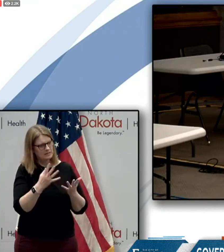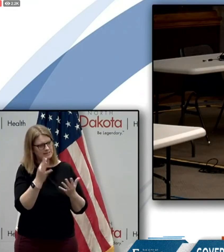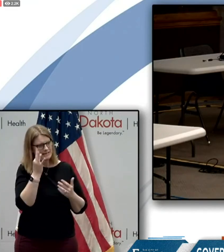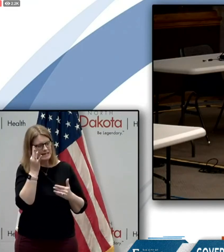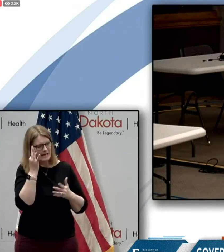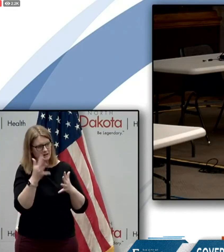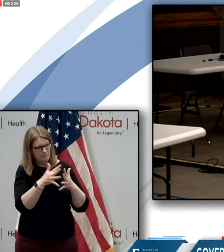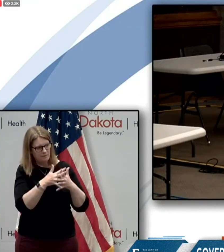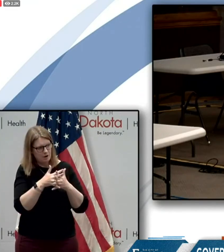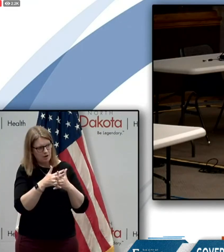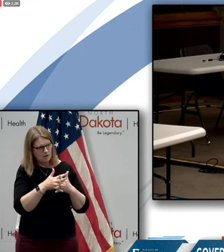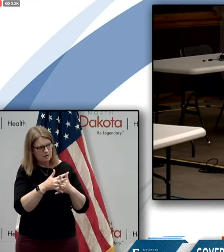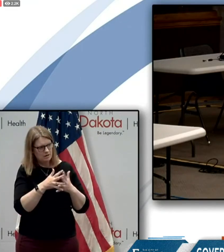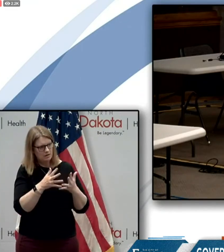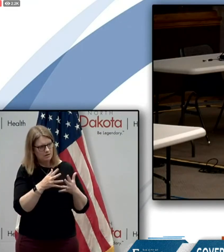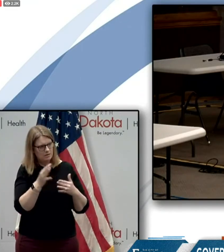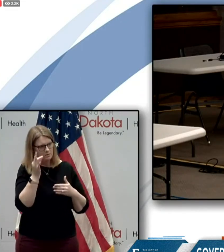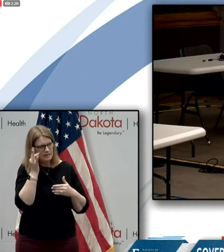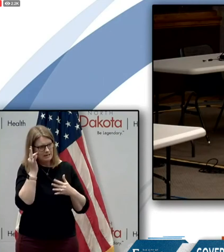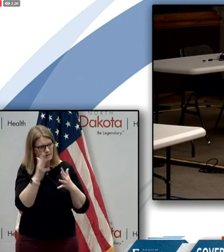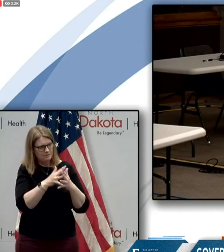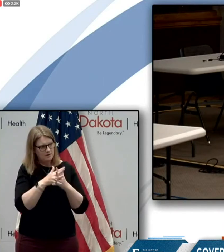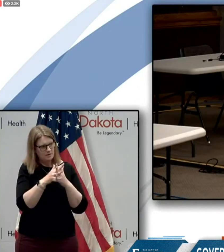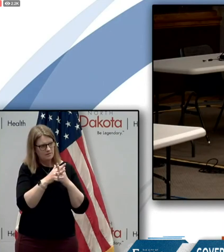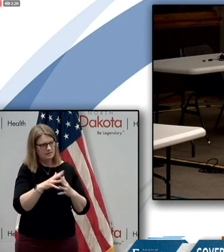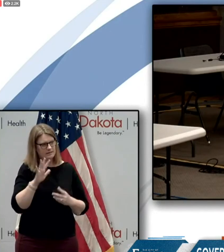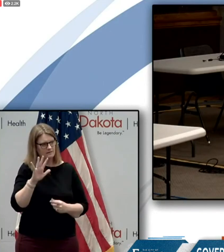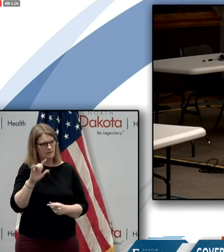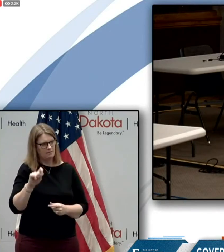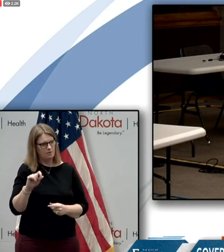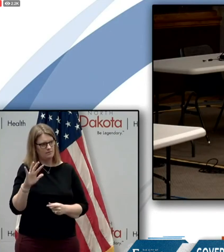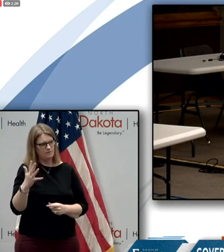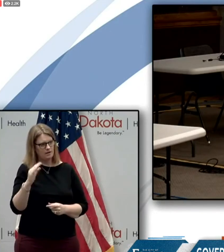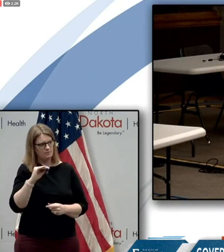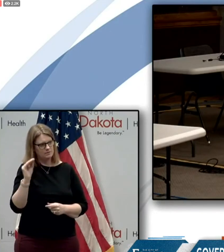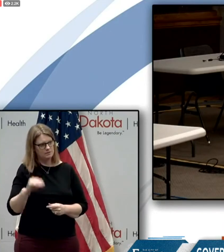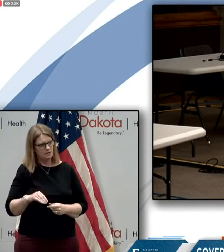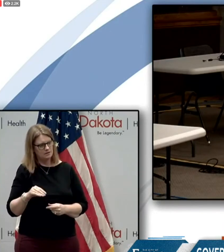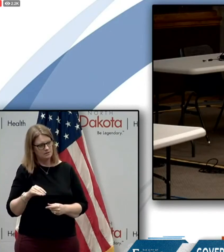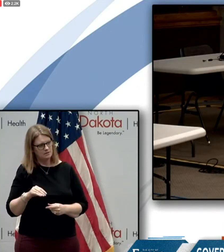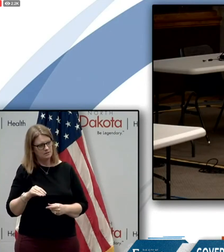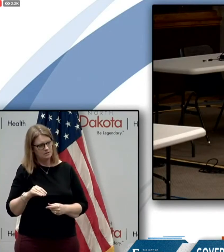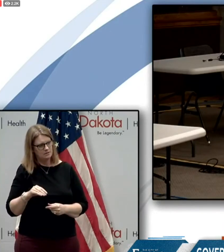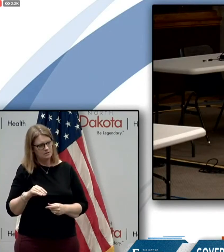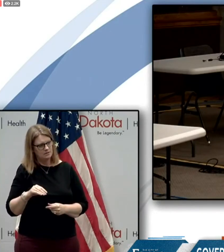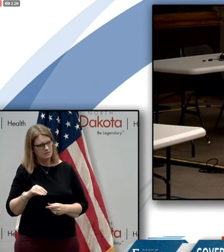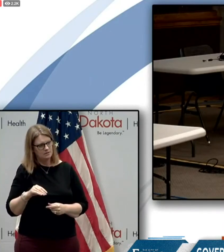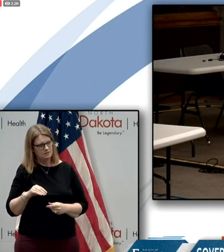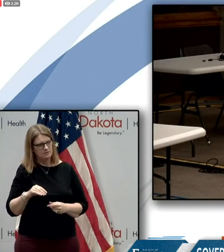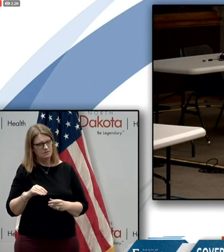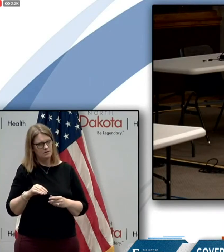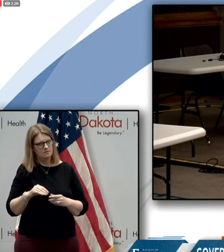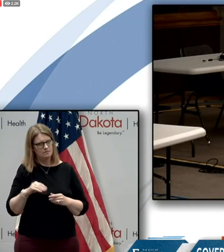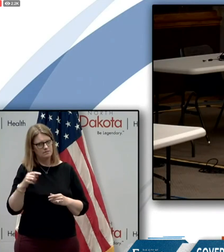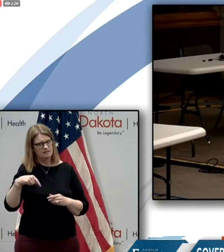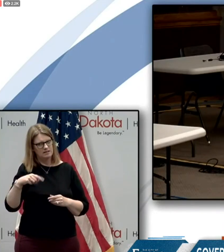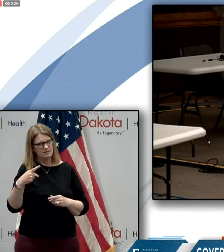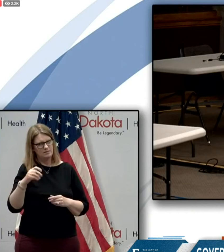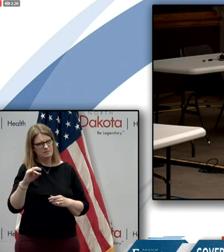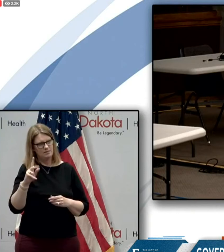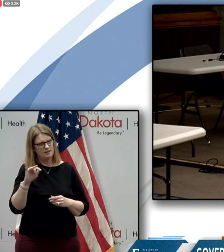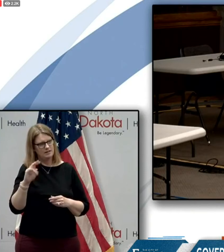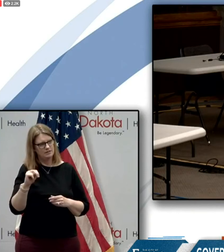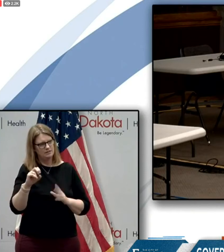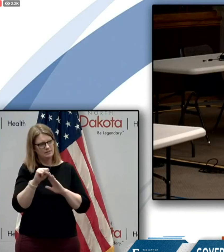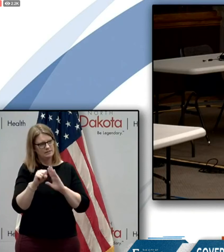American, and yet Native Americans make up about 5.5% of the the population in the state, and the